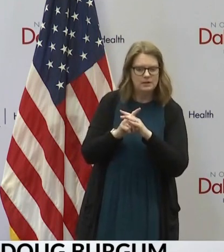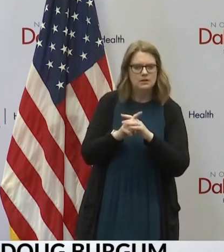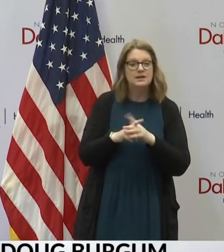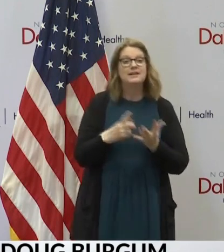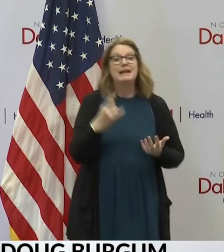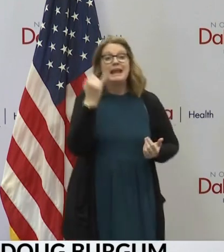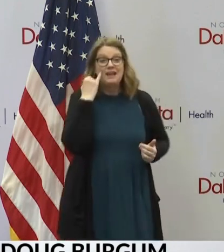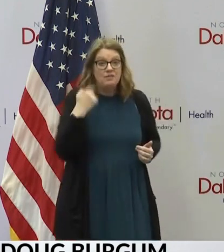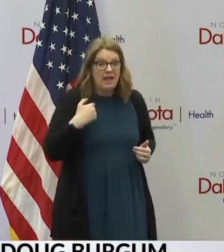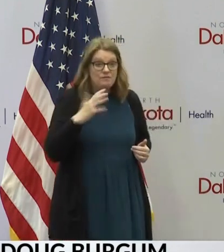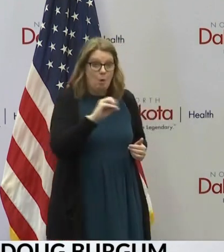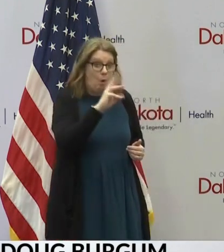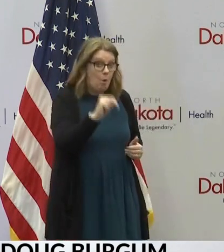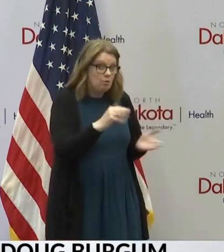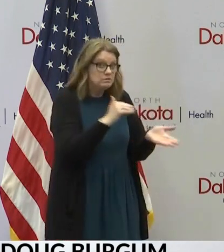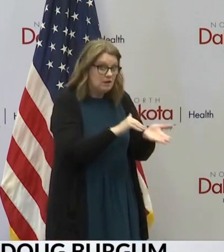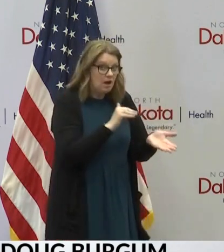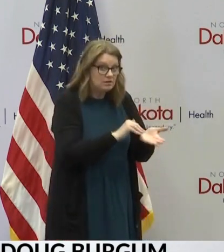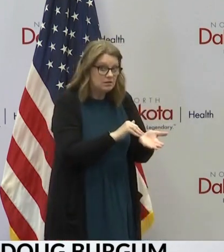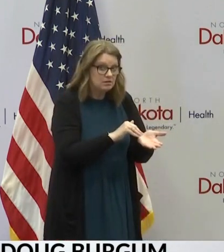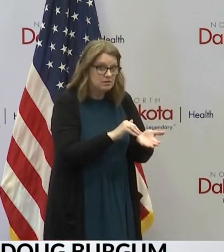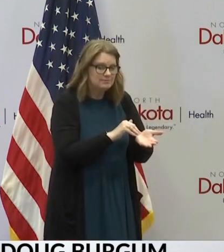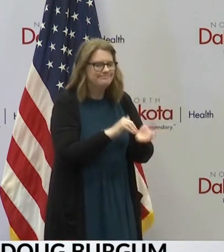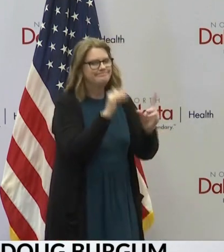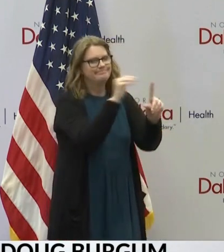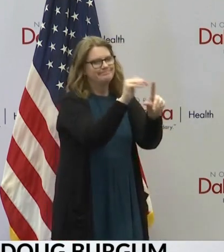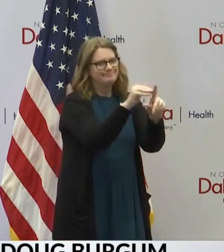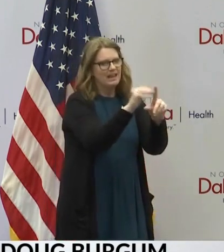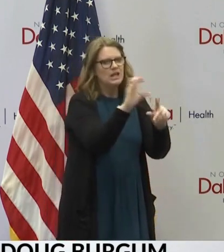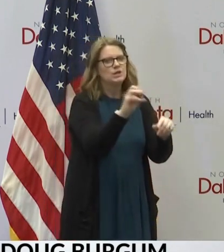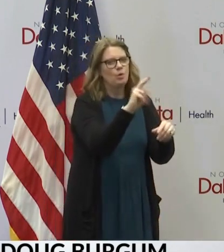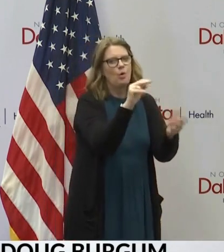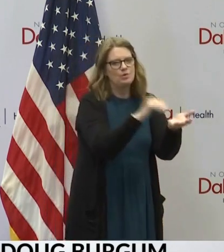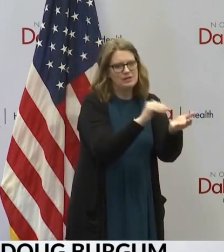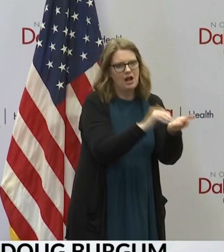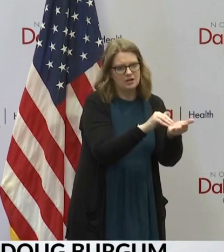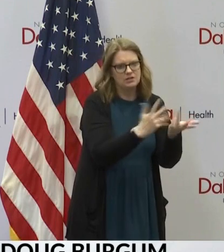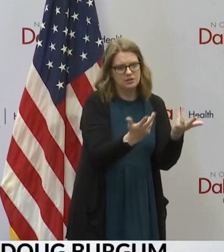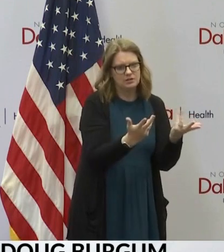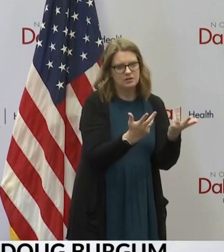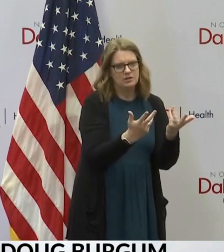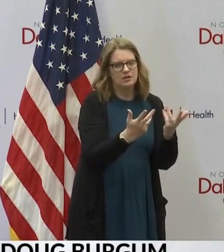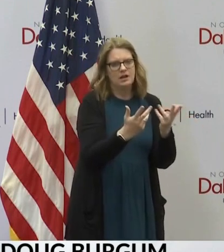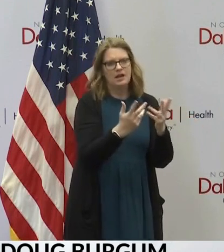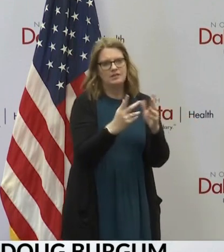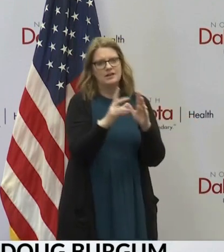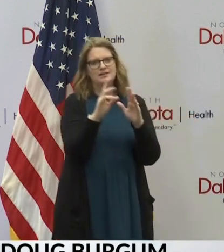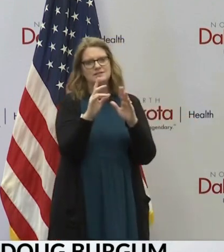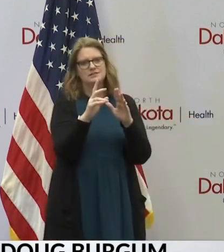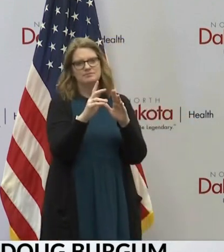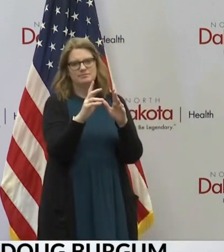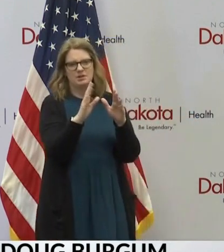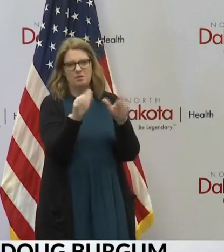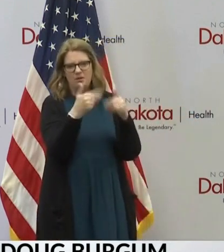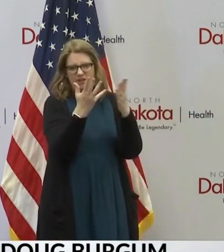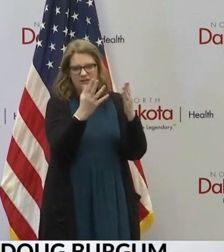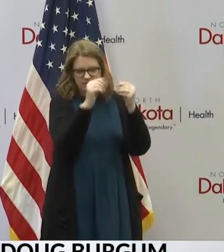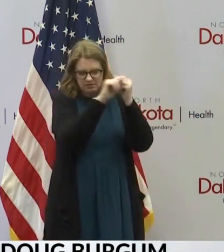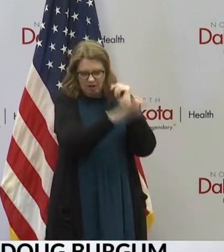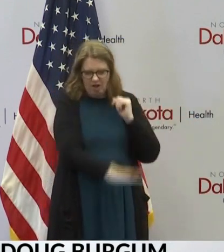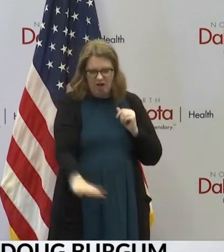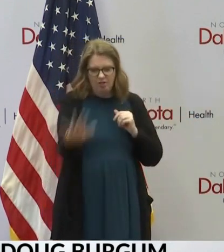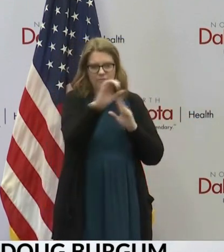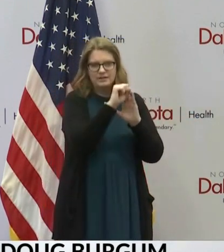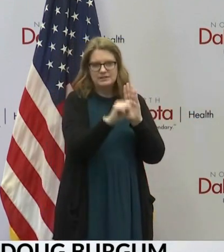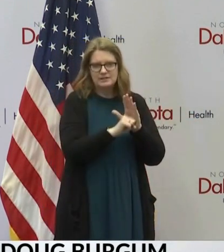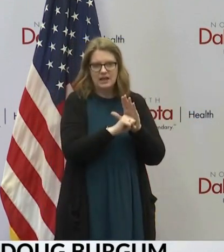provider, they're all providers in Cass County and all providers across the state. We're going to release a list of those, so that everybody can know